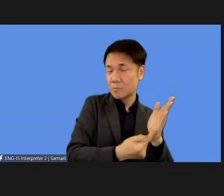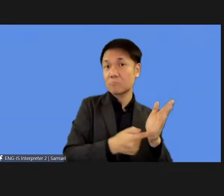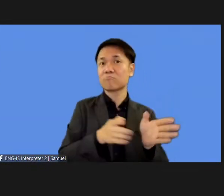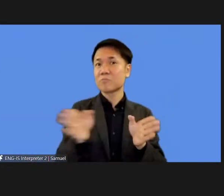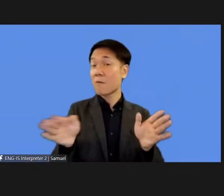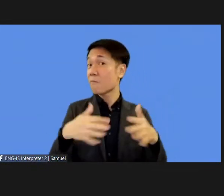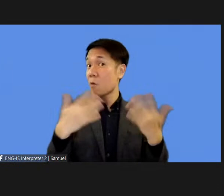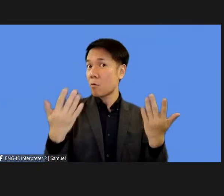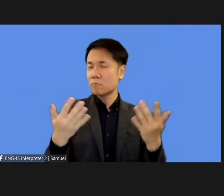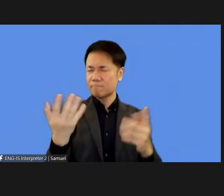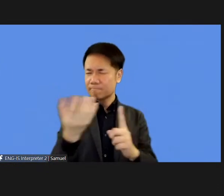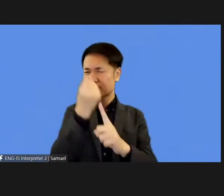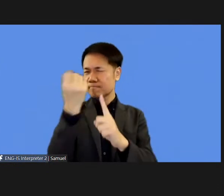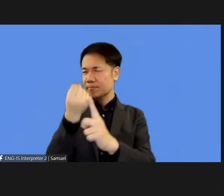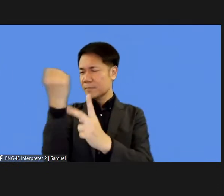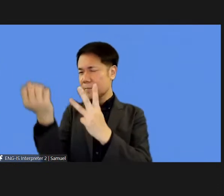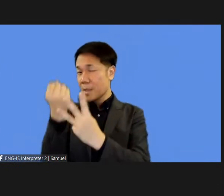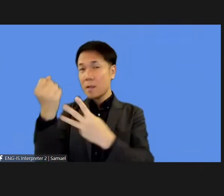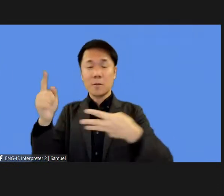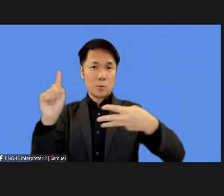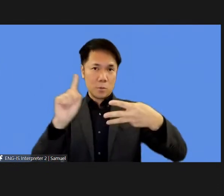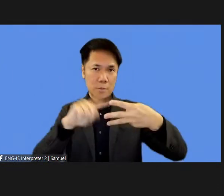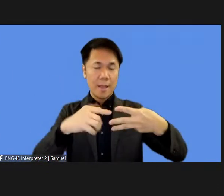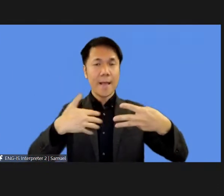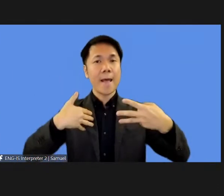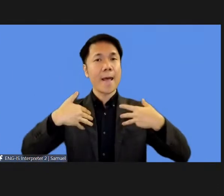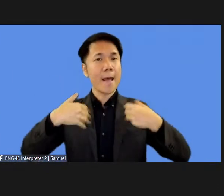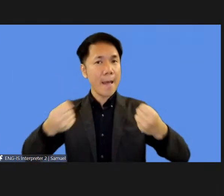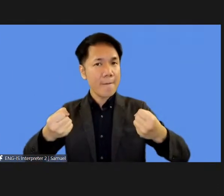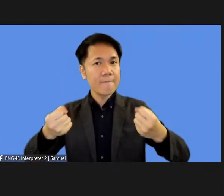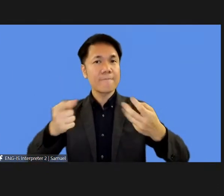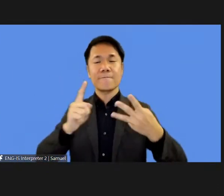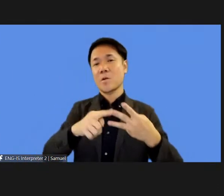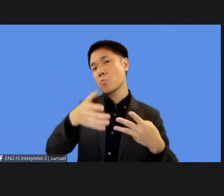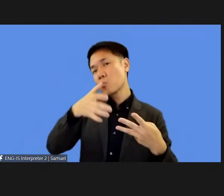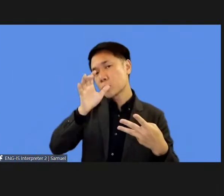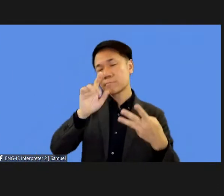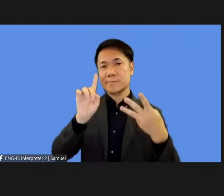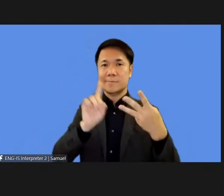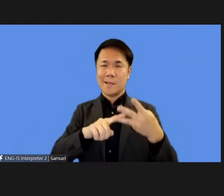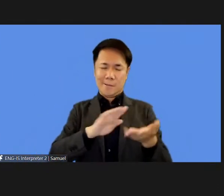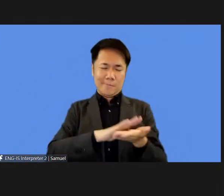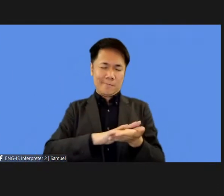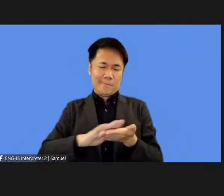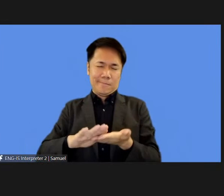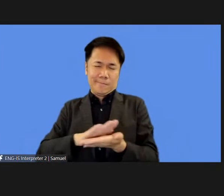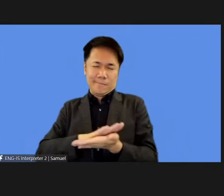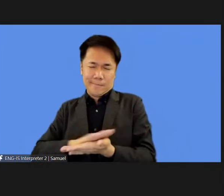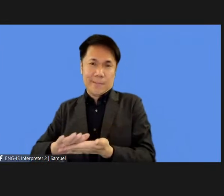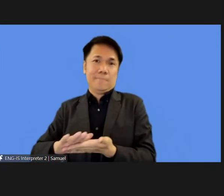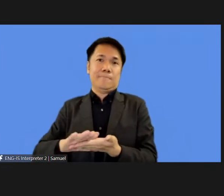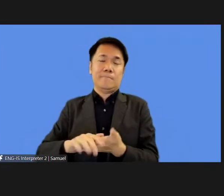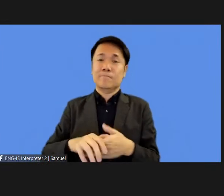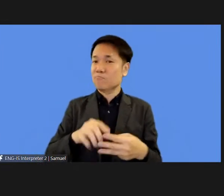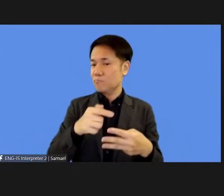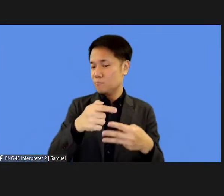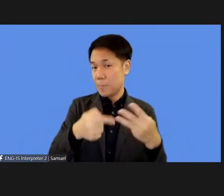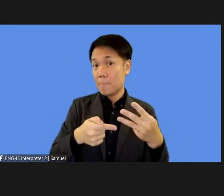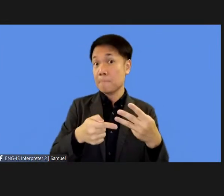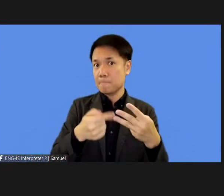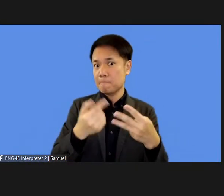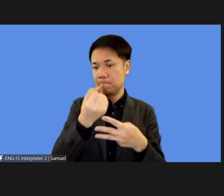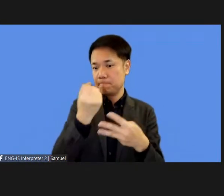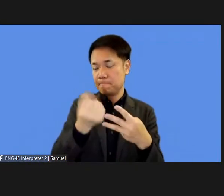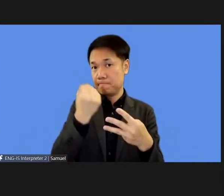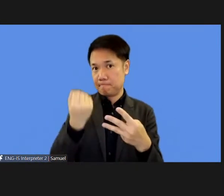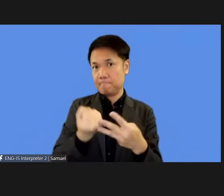sanitation. I think I will stop here and see what discussions we can get. Thank you. Thank you very much,